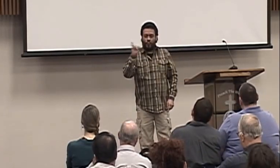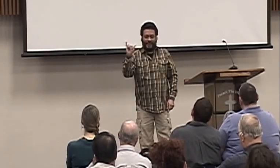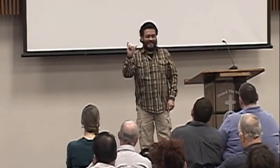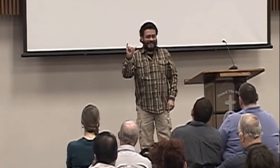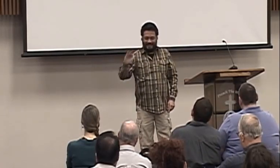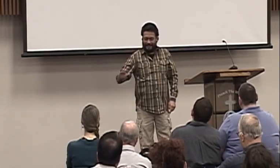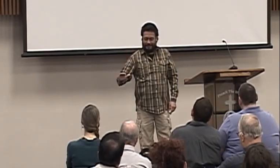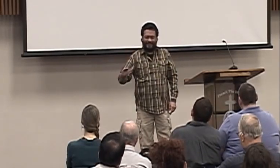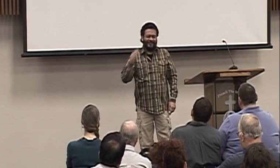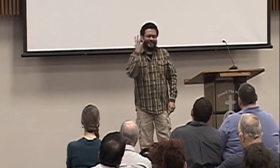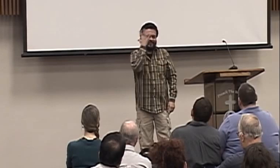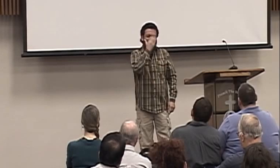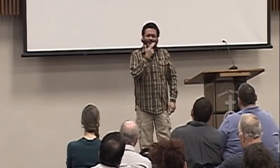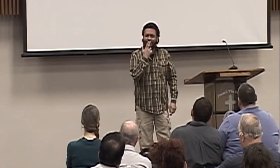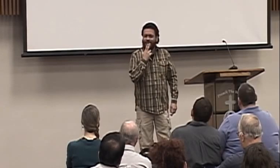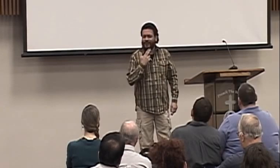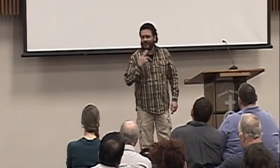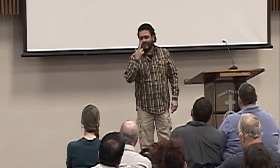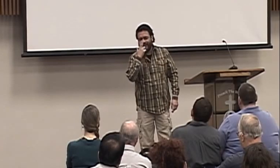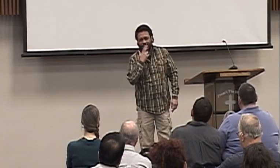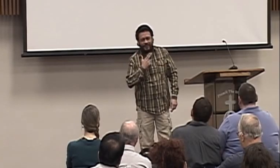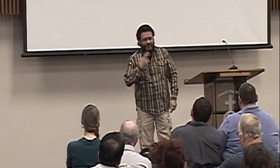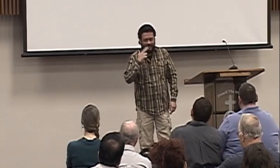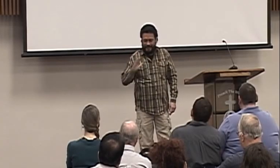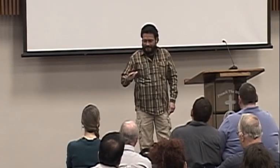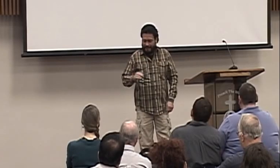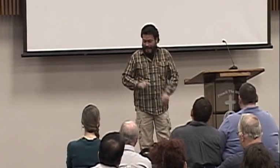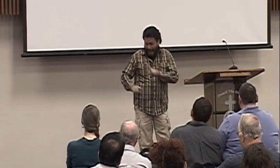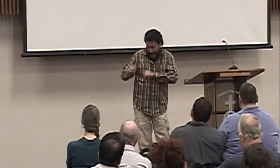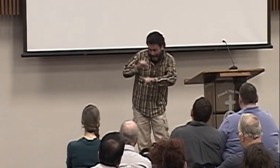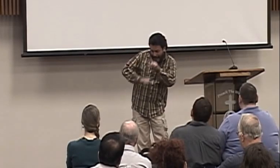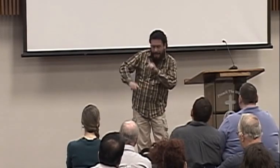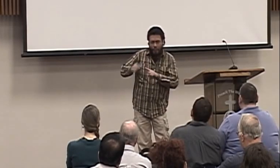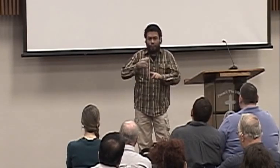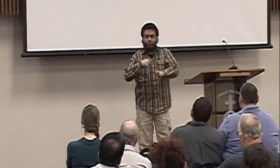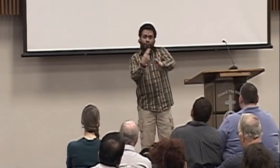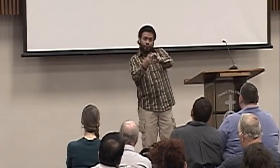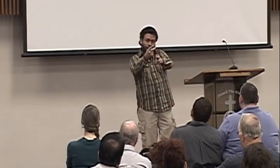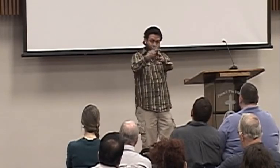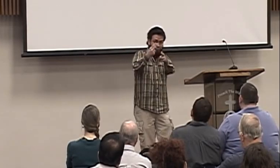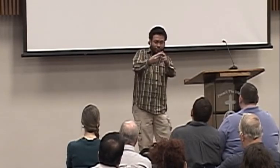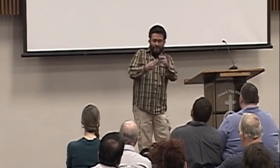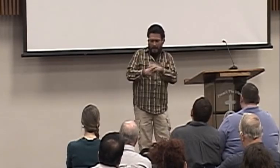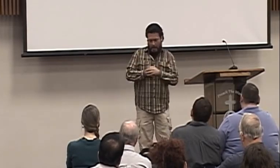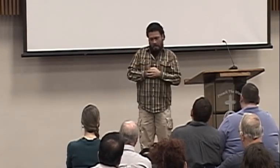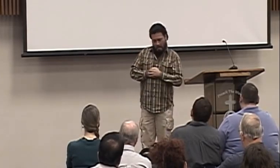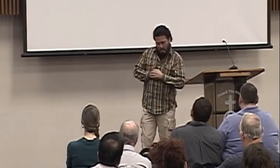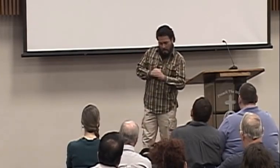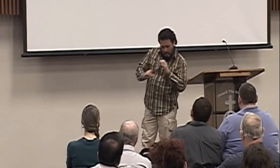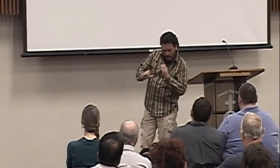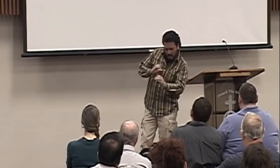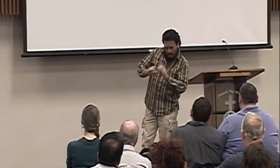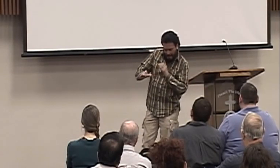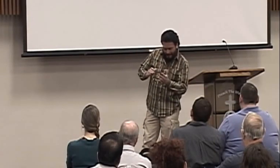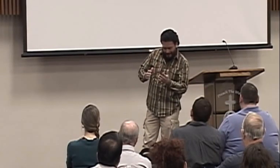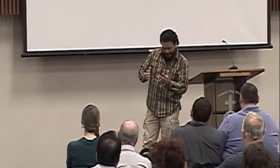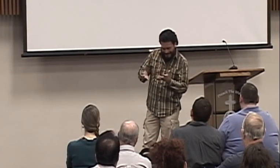Zuri. Really beautiful, little cute little girl. I signed with her, and she'd tell me her name. I'd tell her my